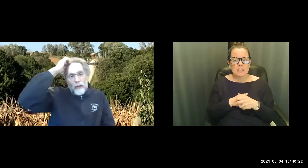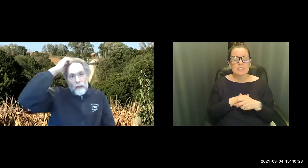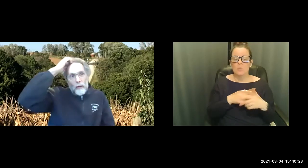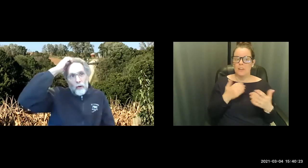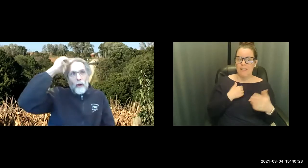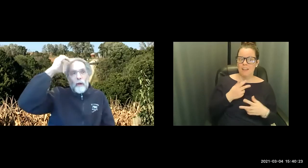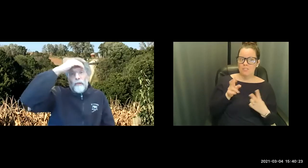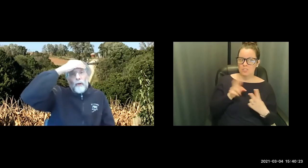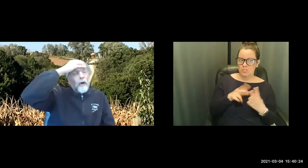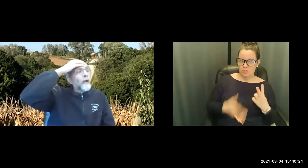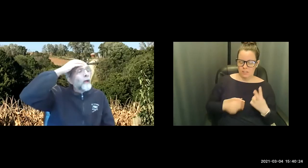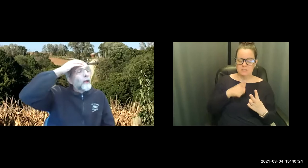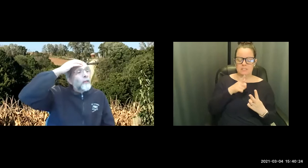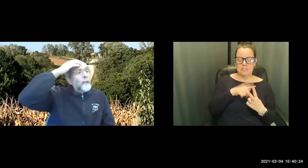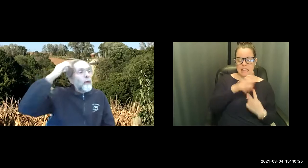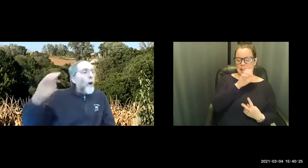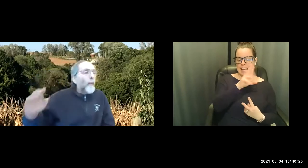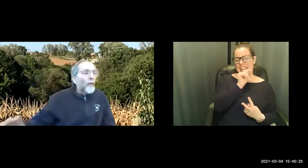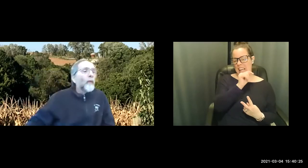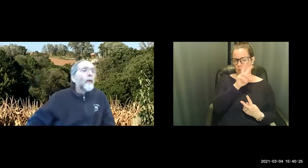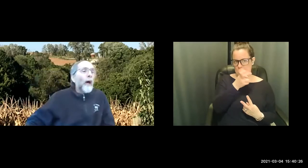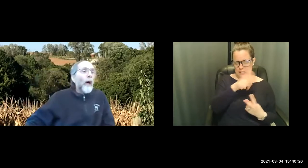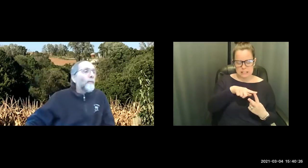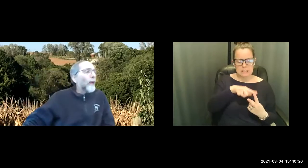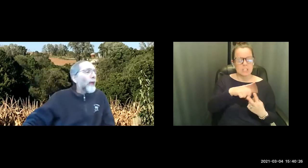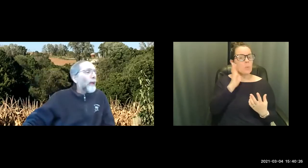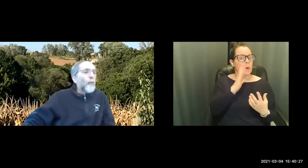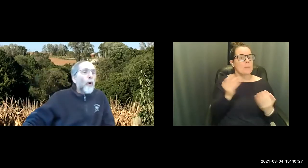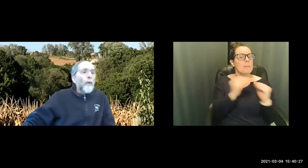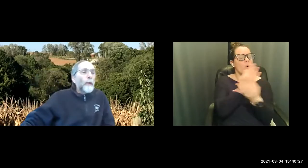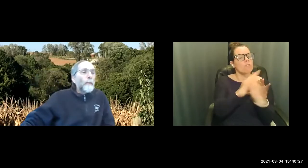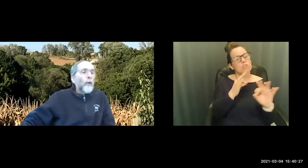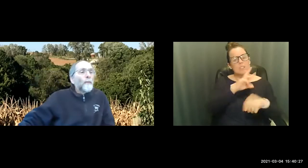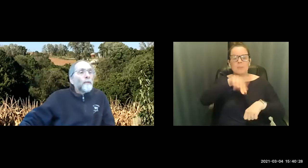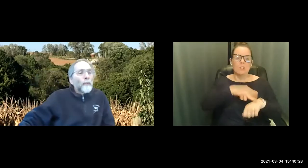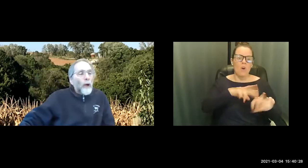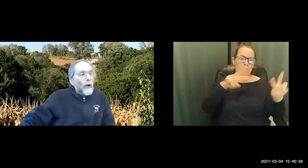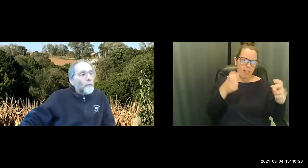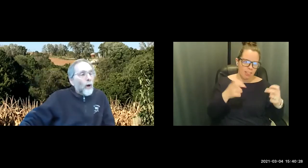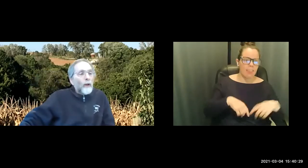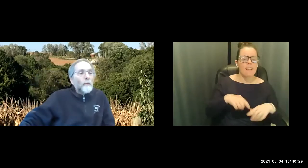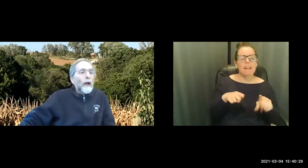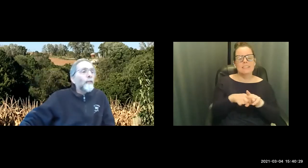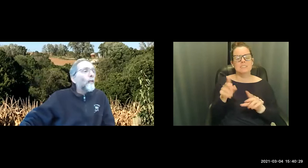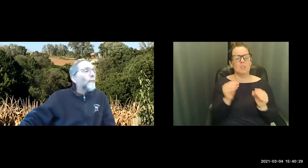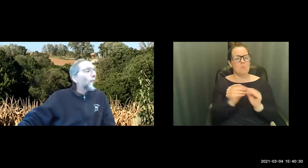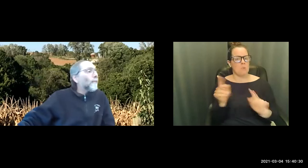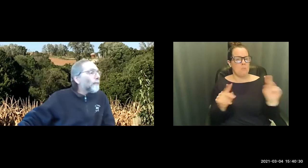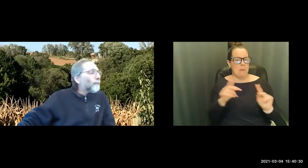is that you're going to be freer to be normal as more and more people are